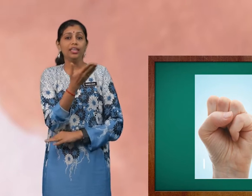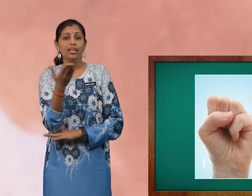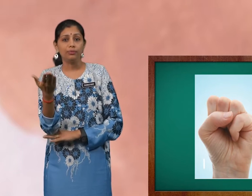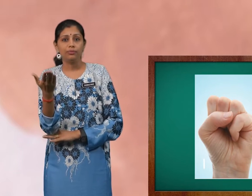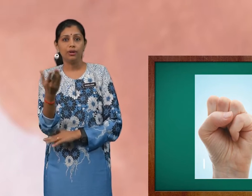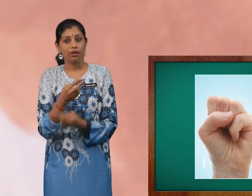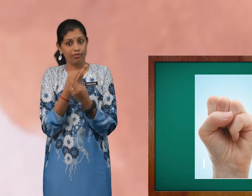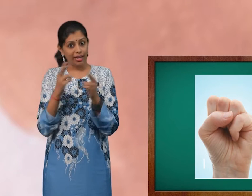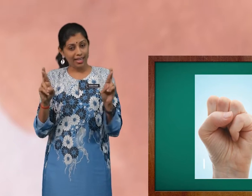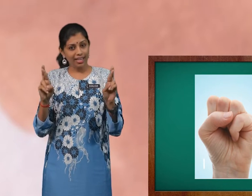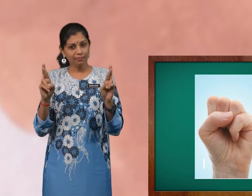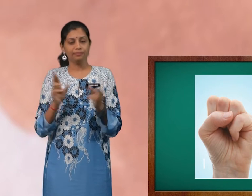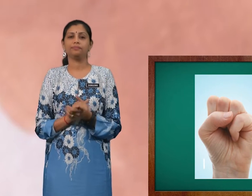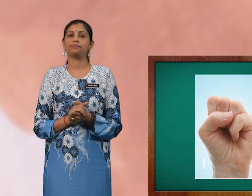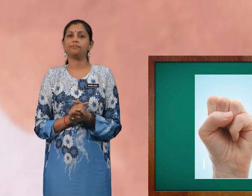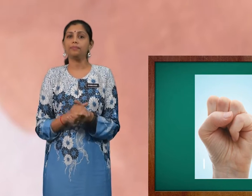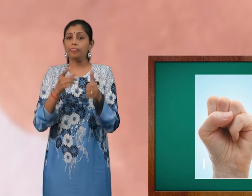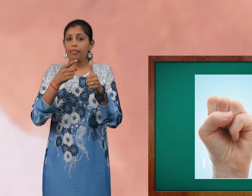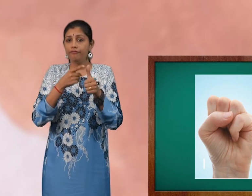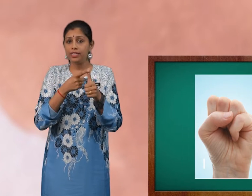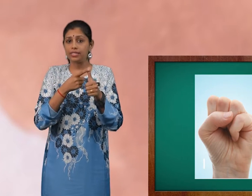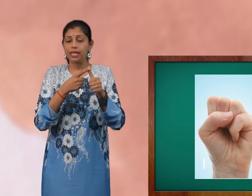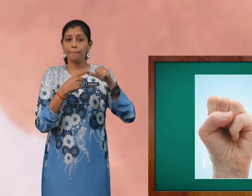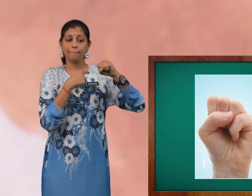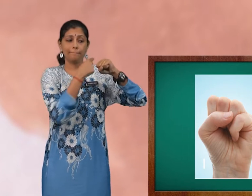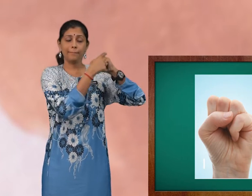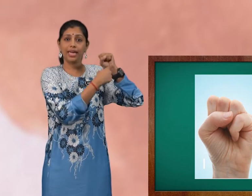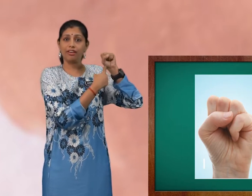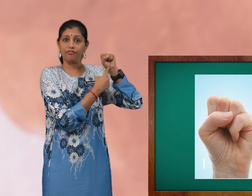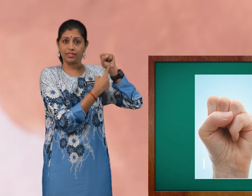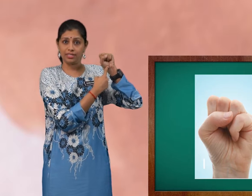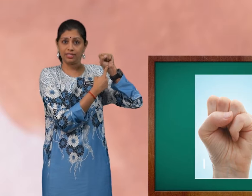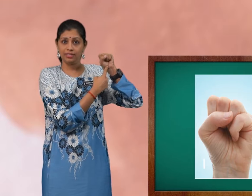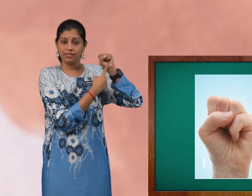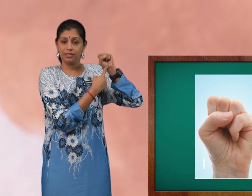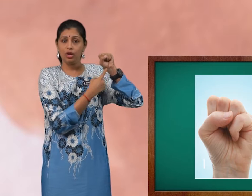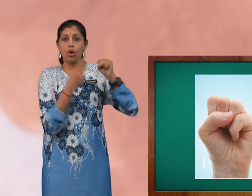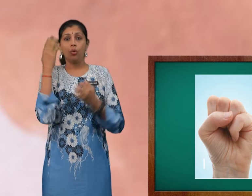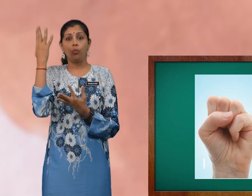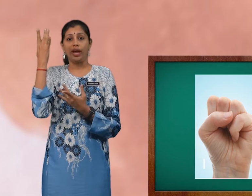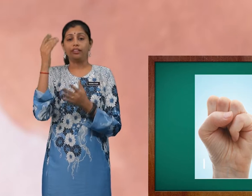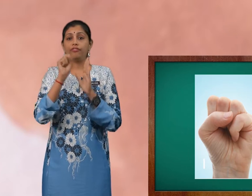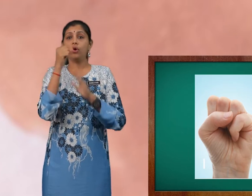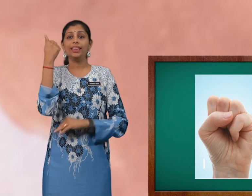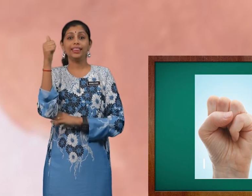you. Ready? First, make a fist. Wait for